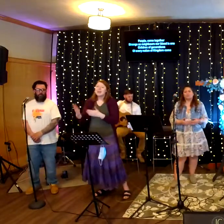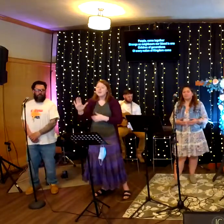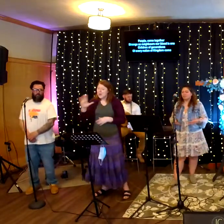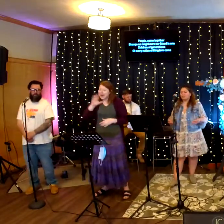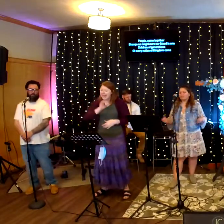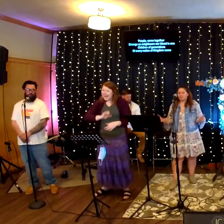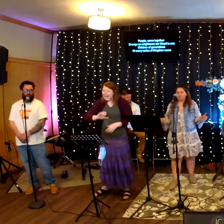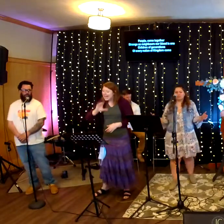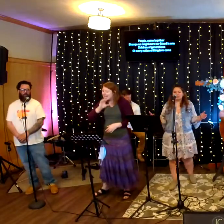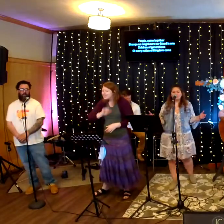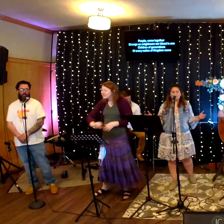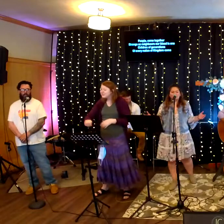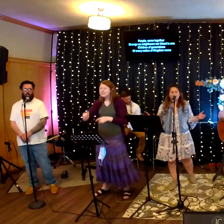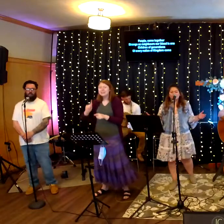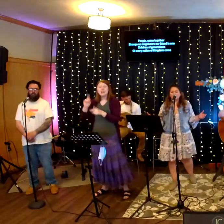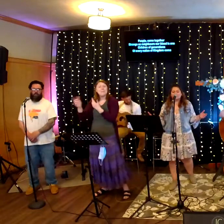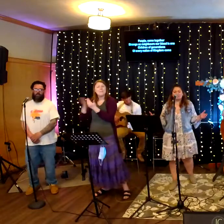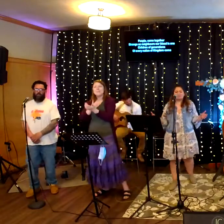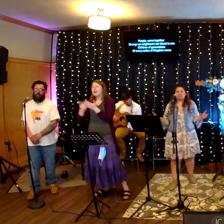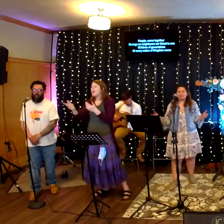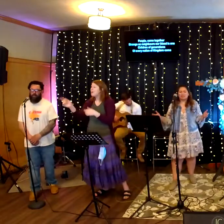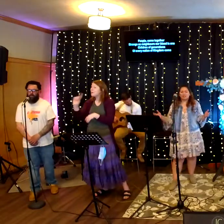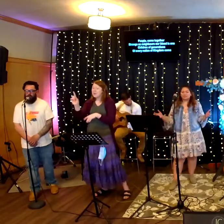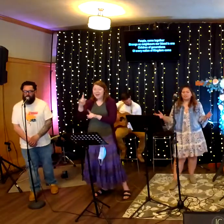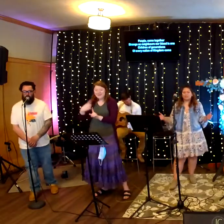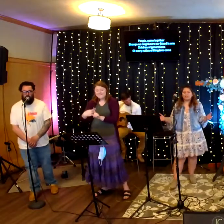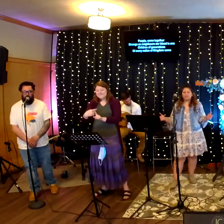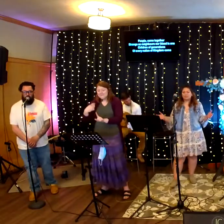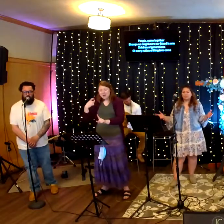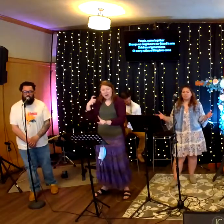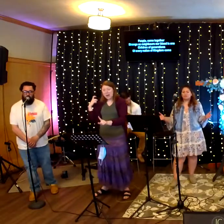one. Children,